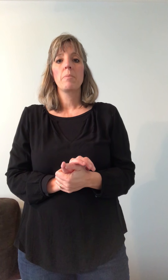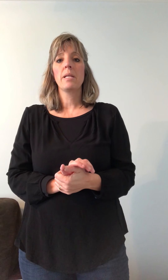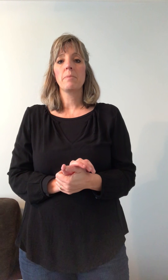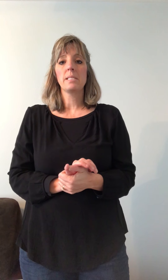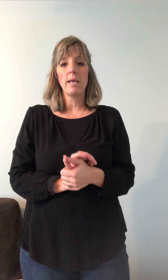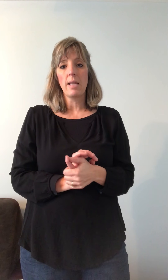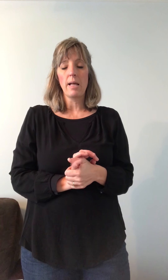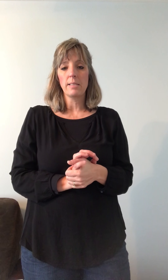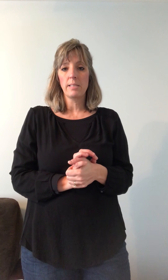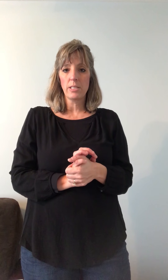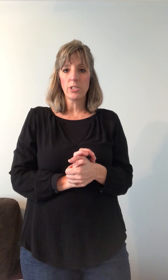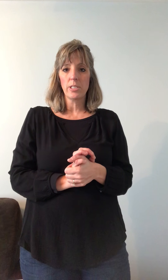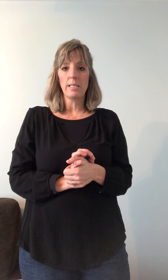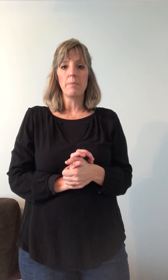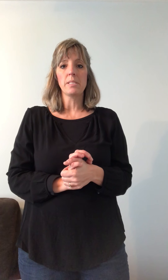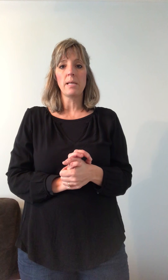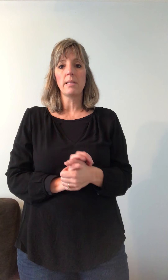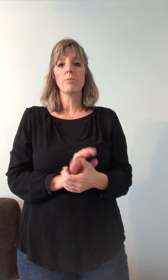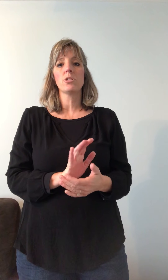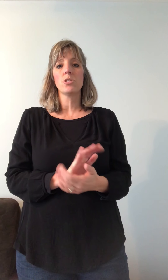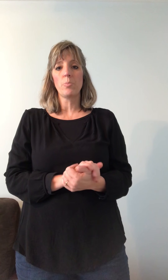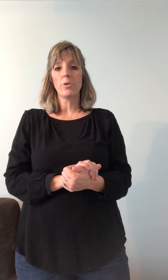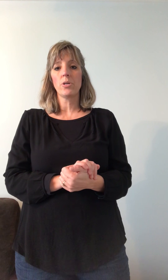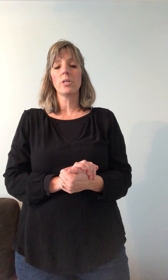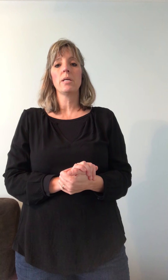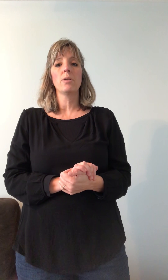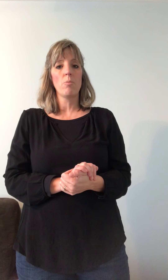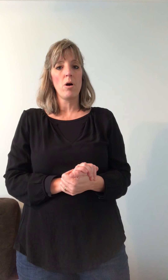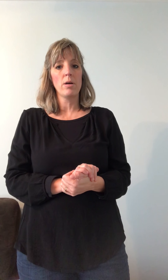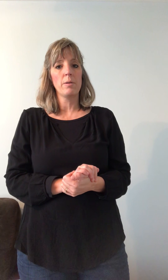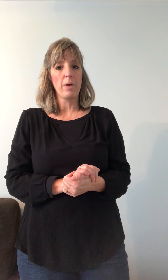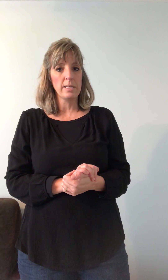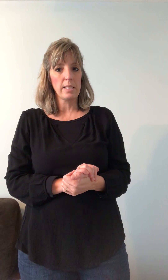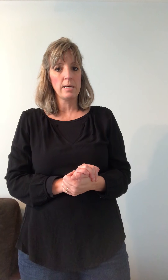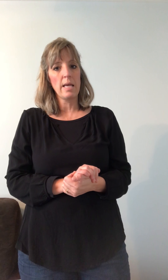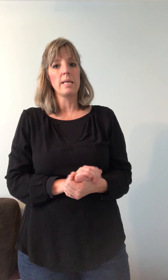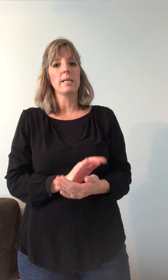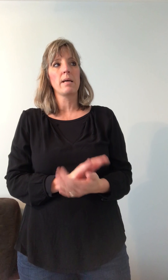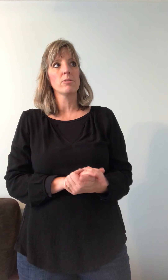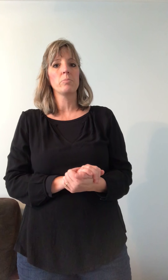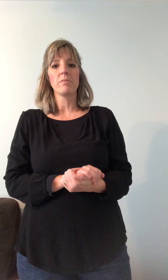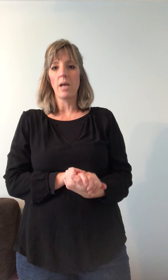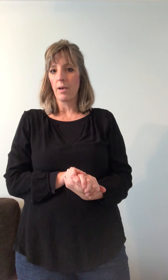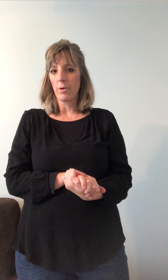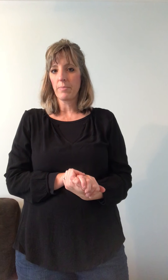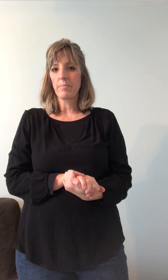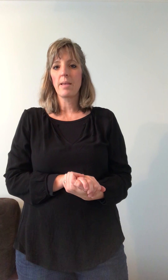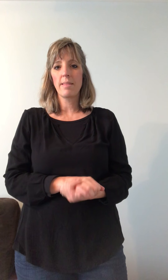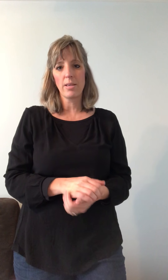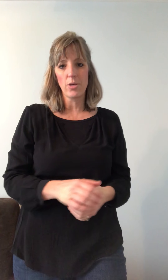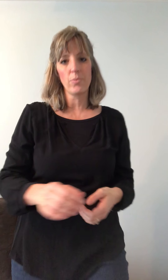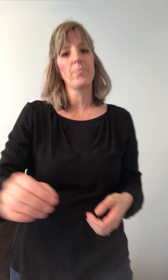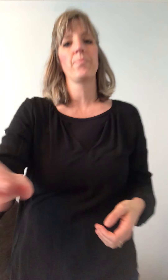name is Ann Alexander, and I'm a sign language interpreter in Omaha, Nebraska, and in Council Bluffs, Iowa. Thank you.